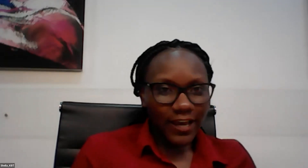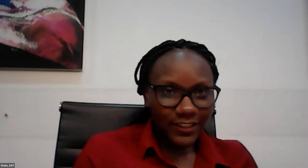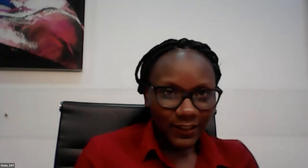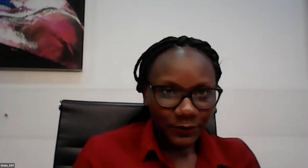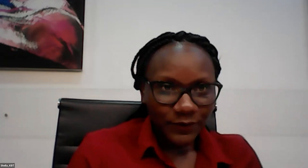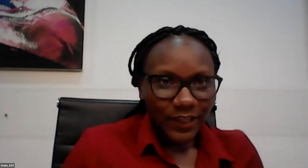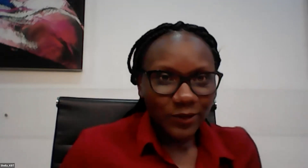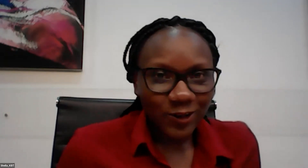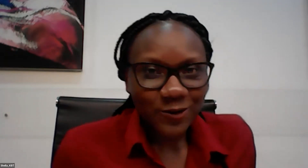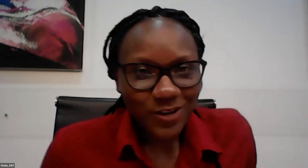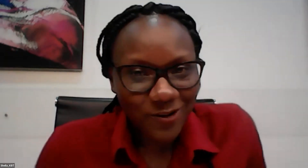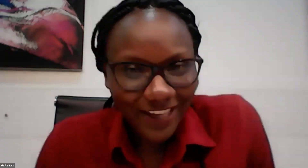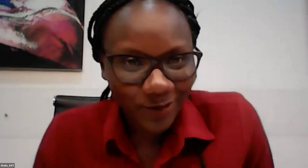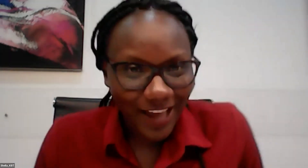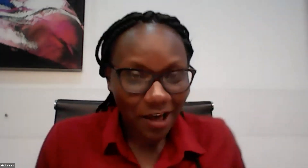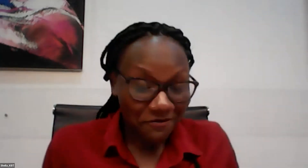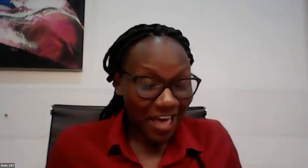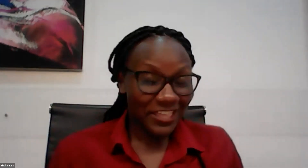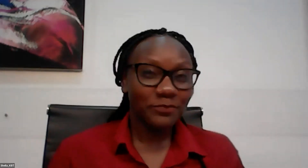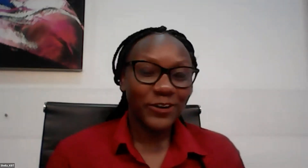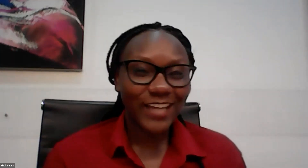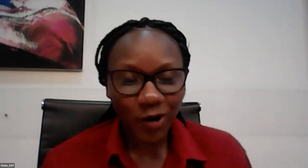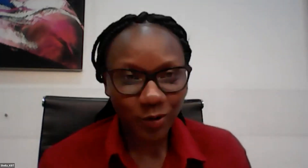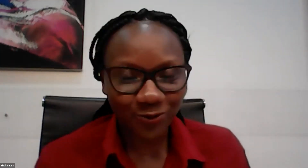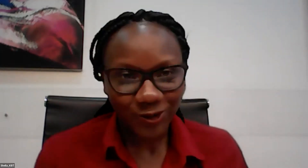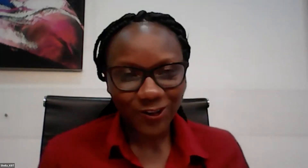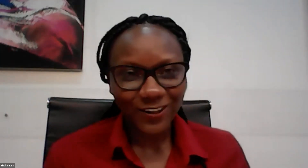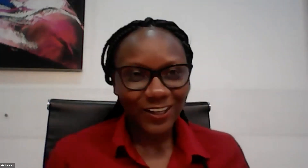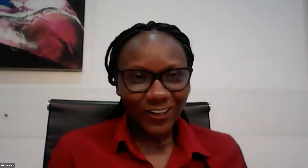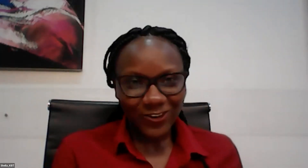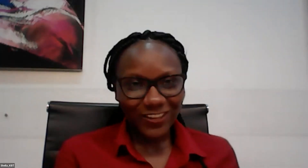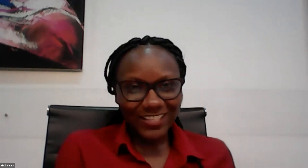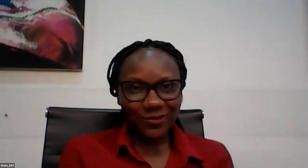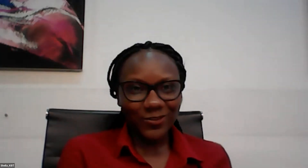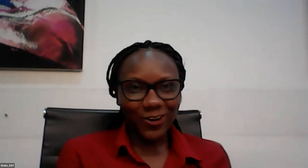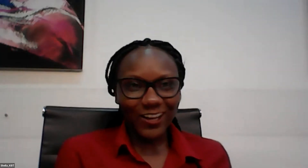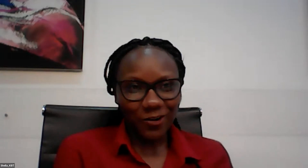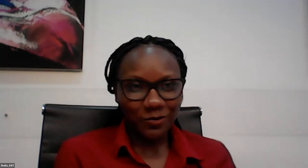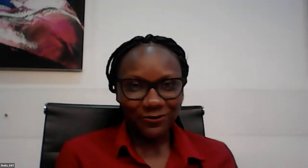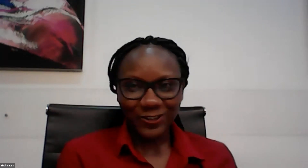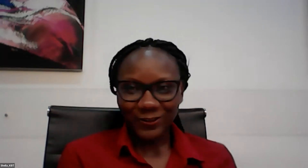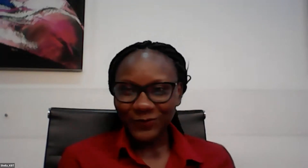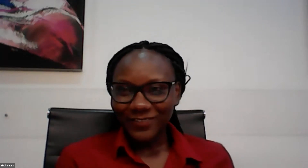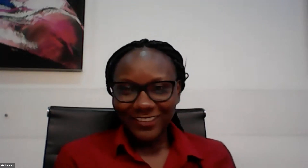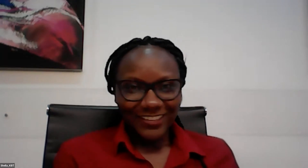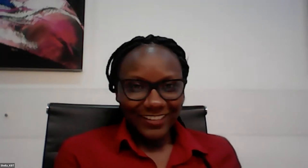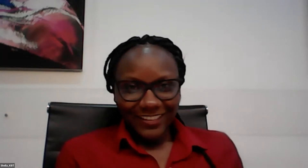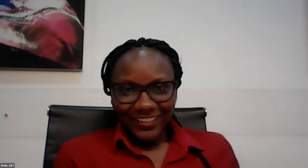the chat. It will also be good that we have at this point a group photo. You know, this is what we call a group